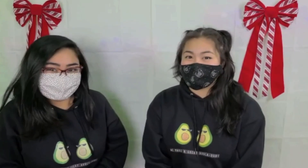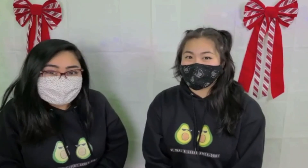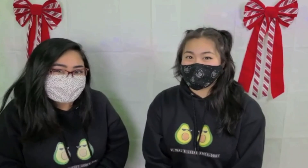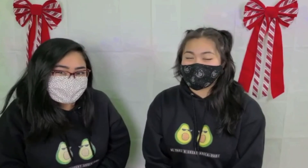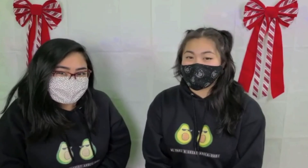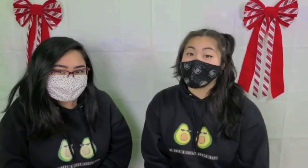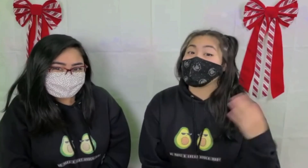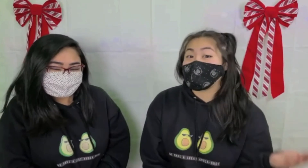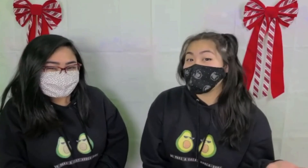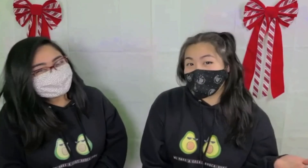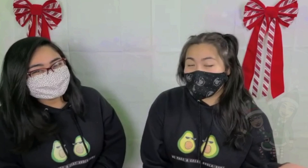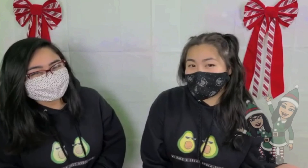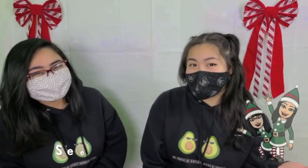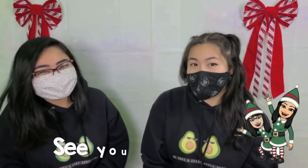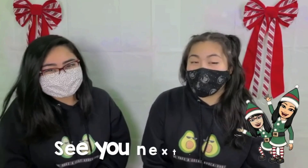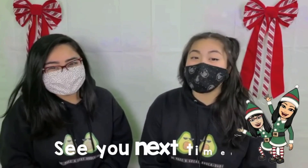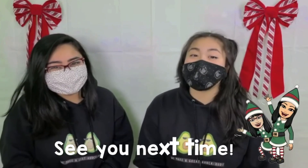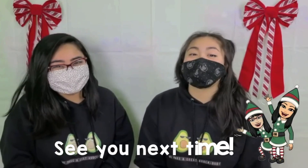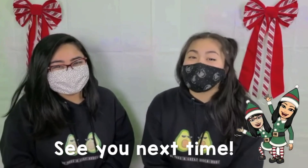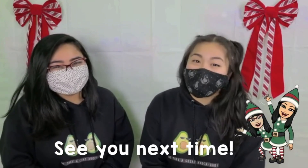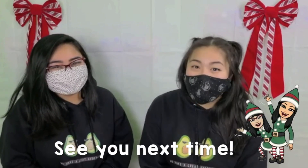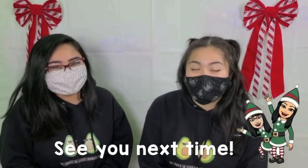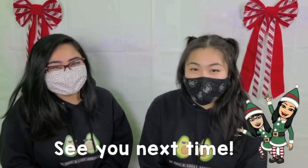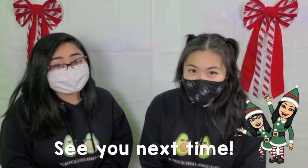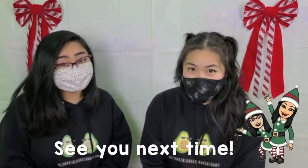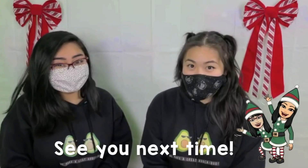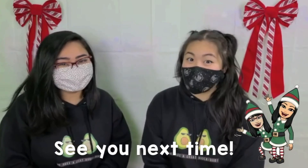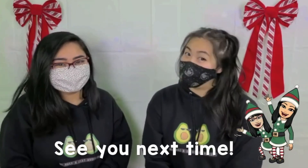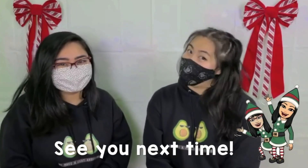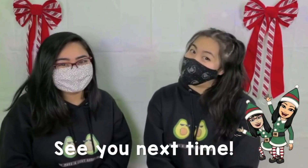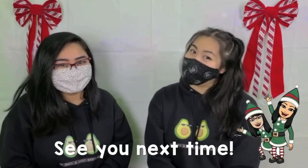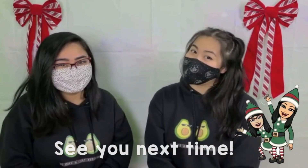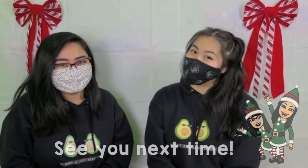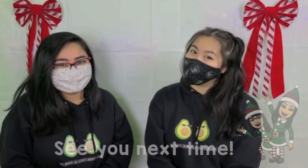languages. We hope you keep practicing at home, and we can't wait for you to show us when we all go back to school.